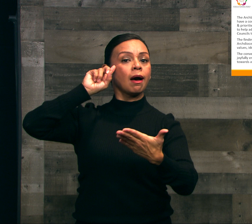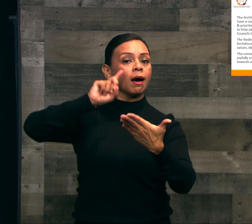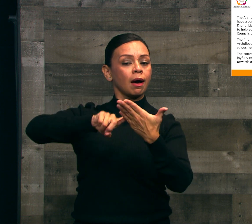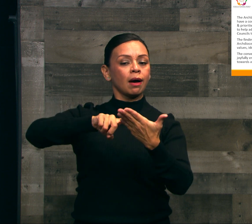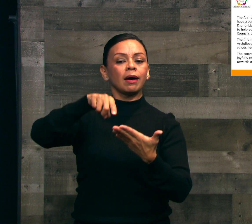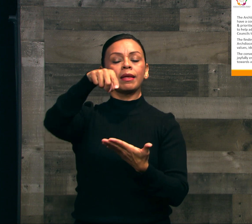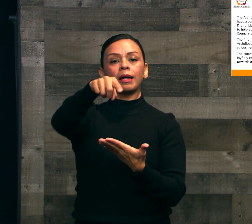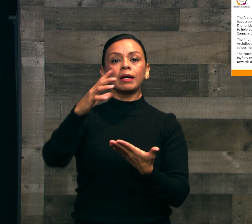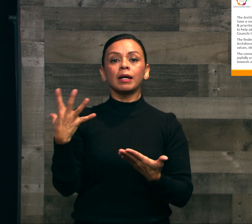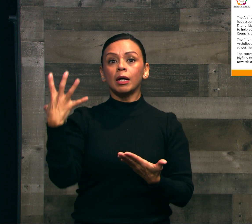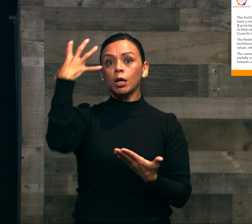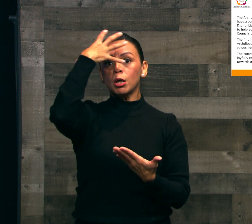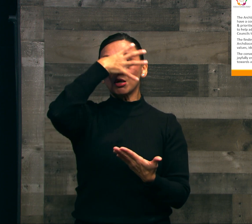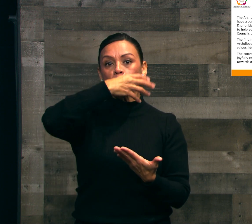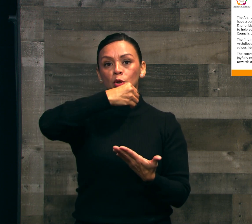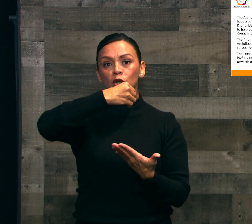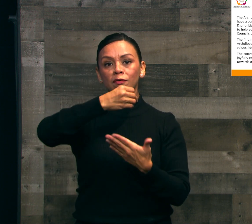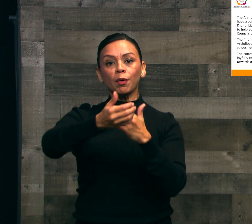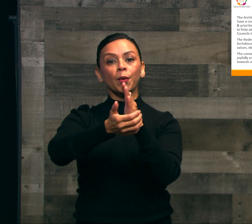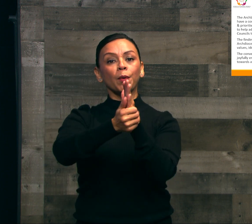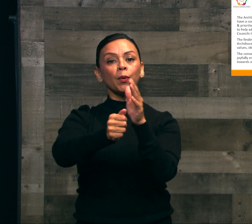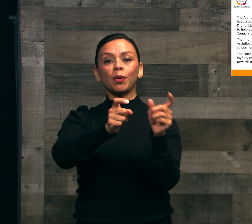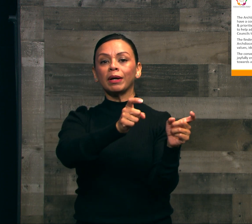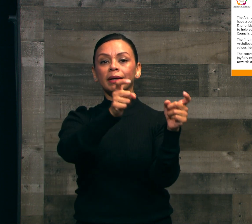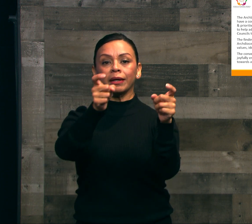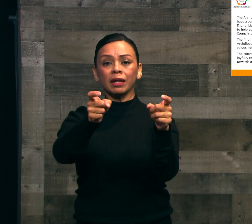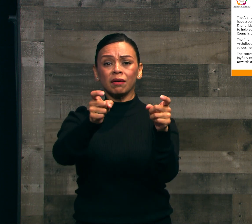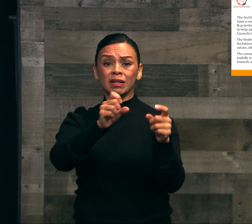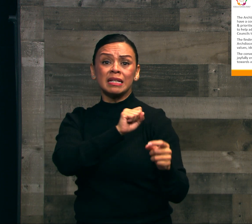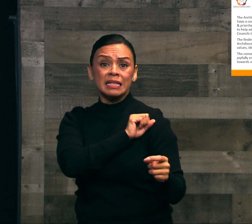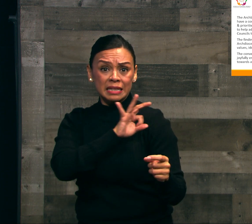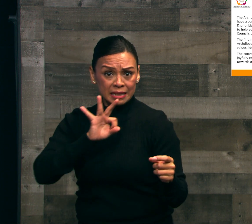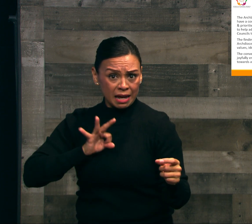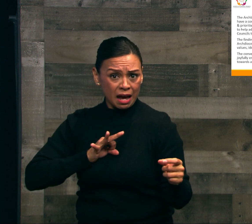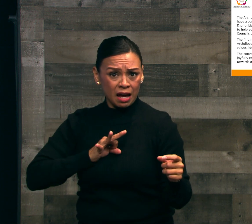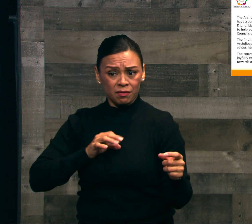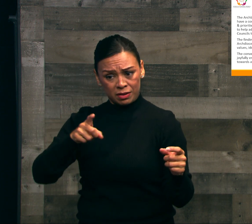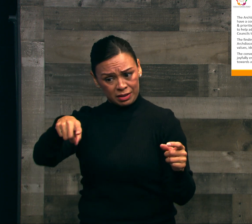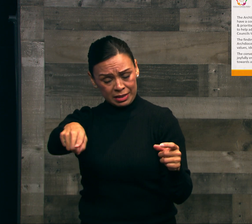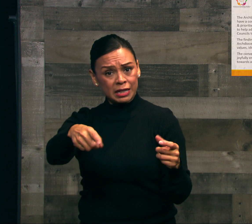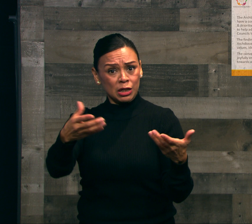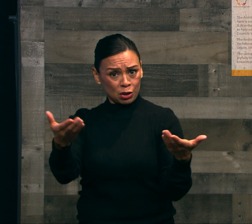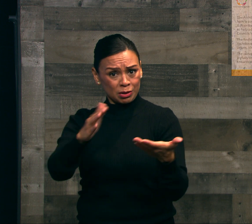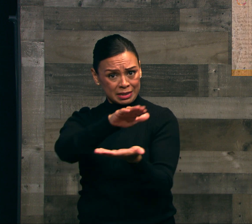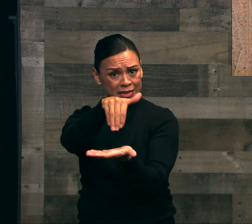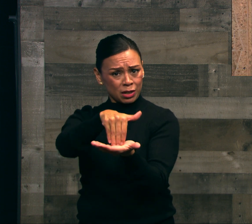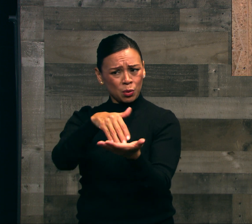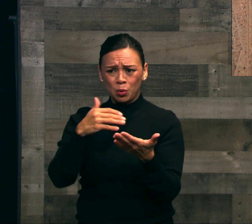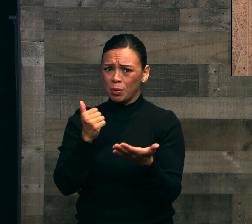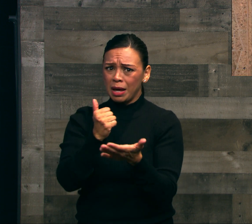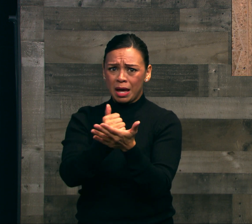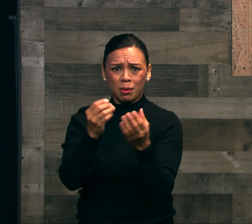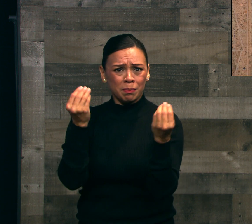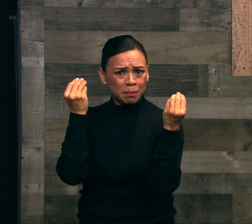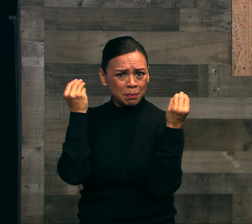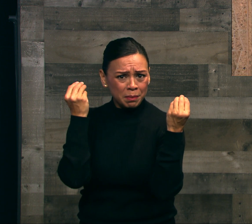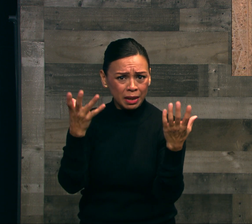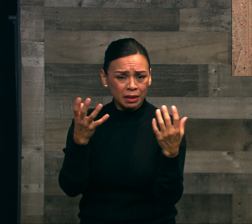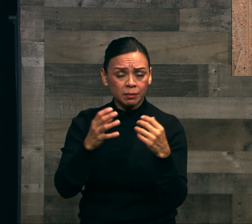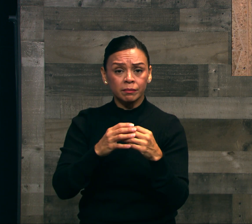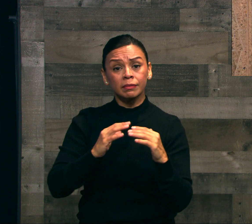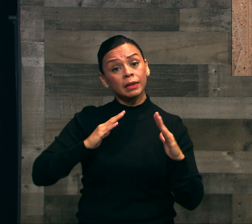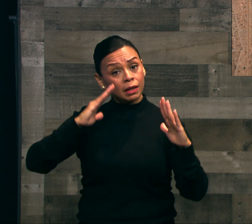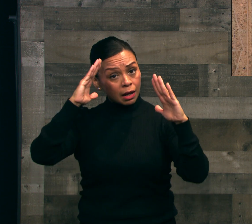church recognizes as a beautiful gift that the leadership is. I pray that that same sort